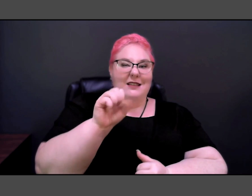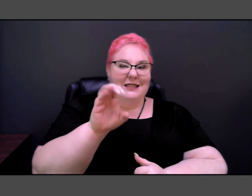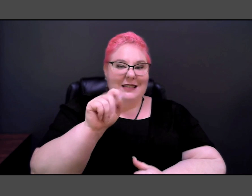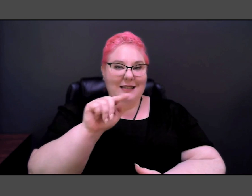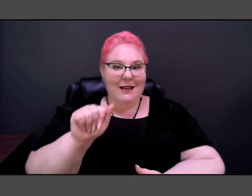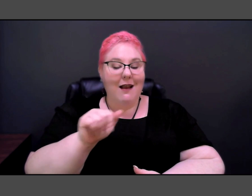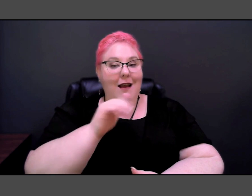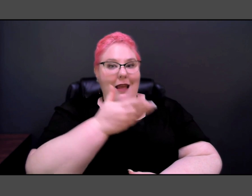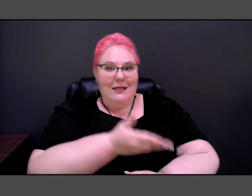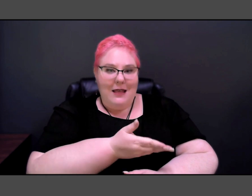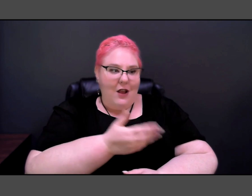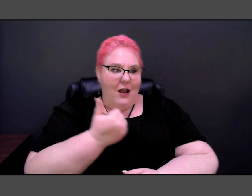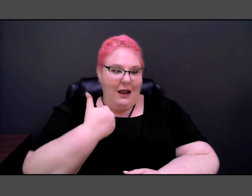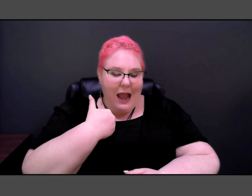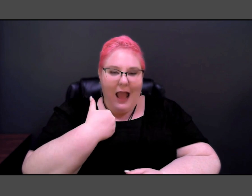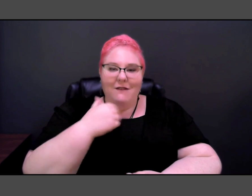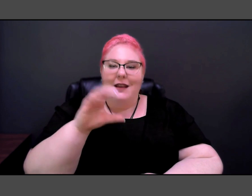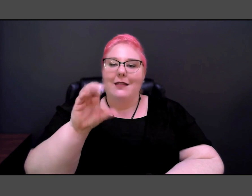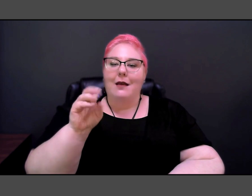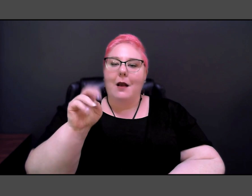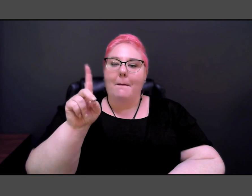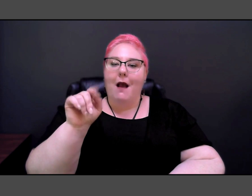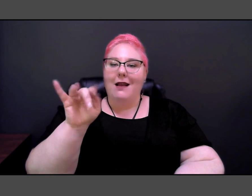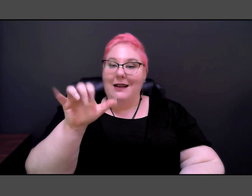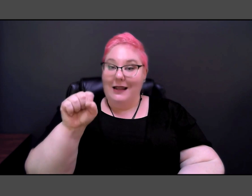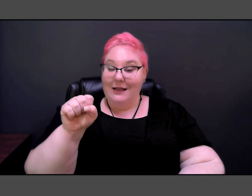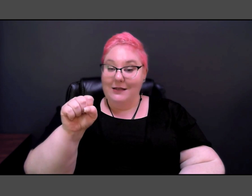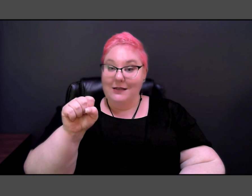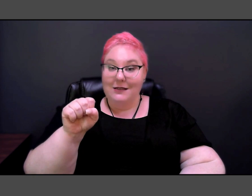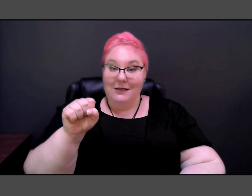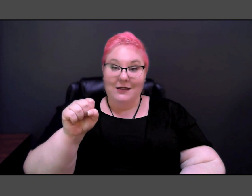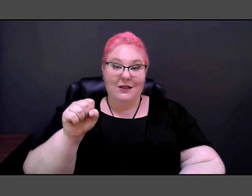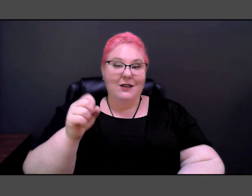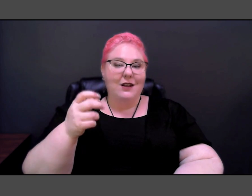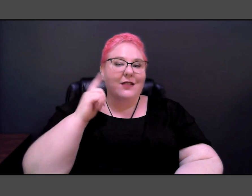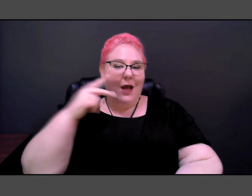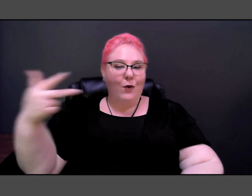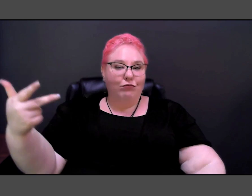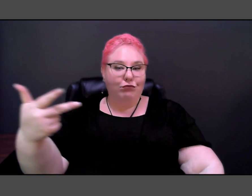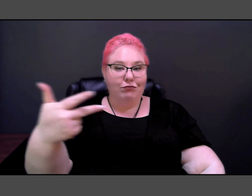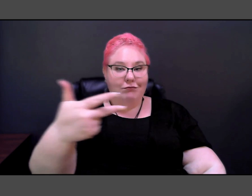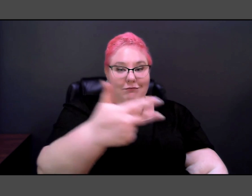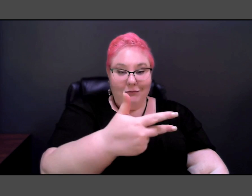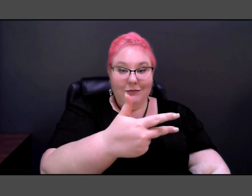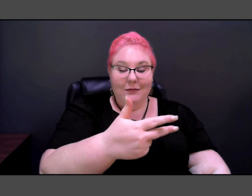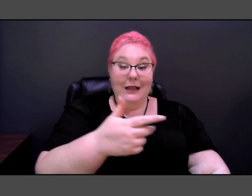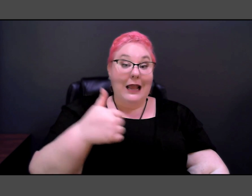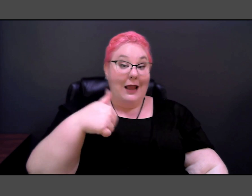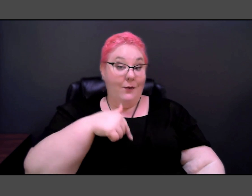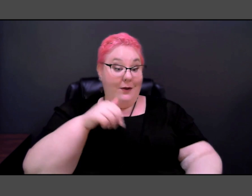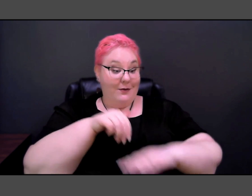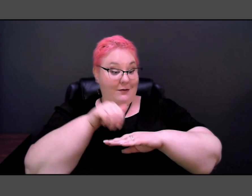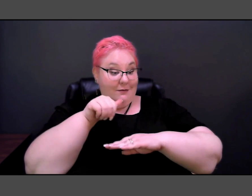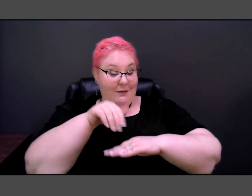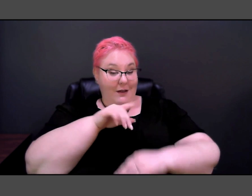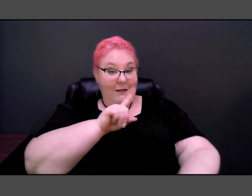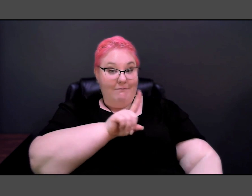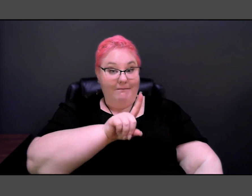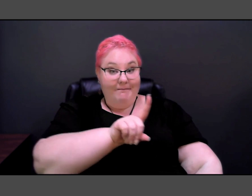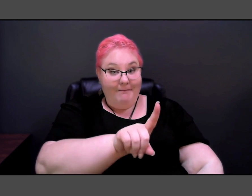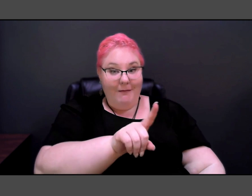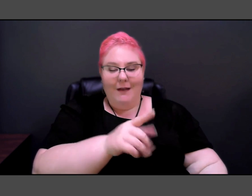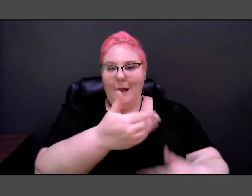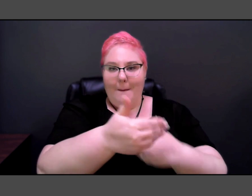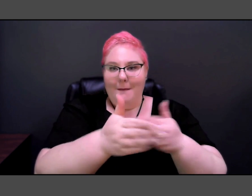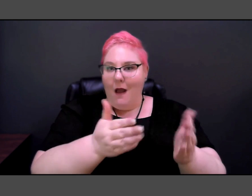come through. It would park almost in front of her house, and she would send us out to get a box of whatever they would give us.